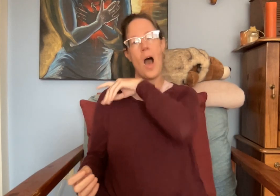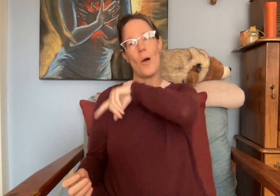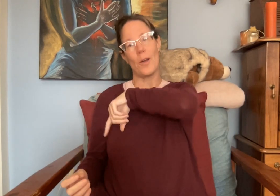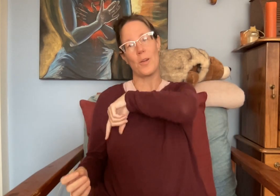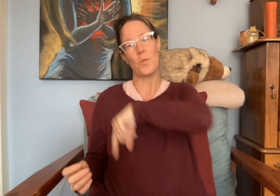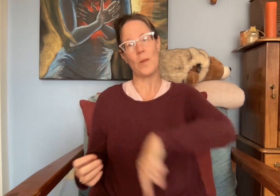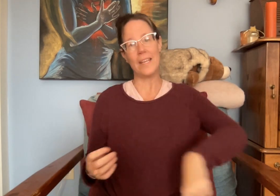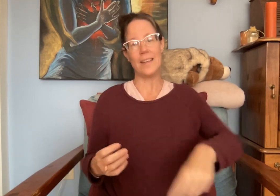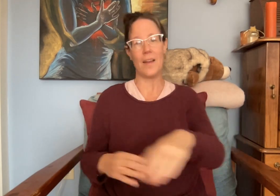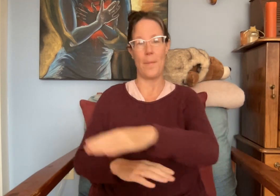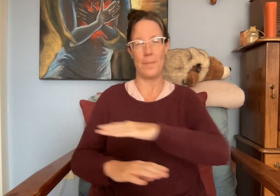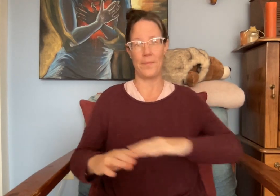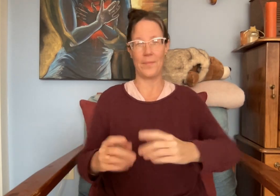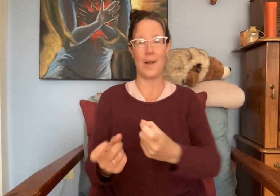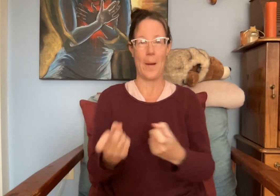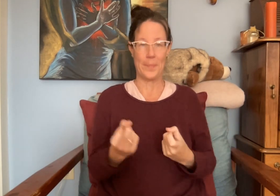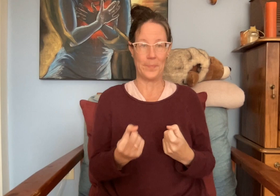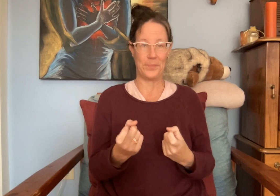Our queendom come.